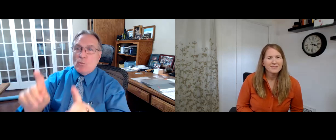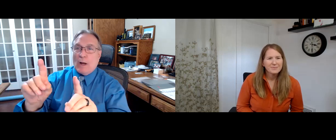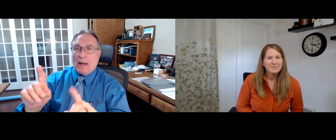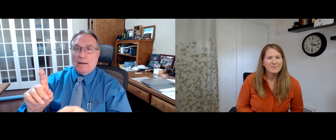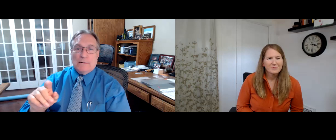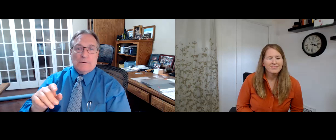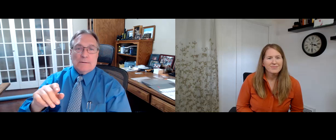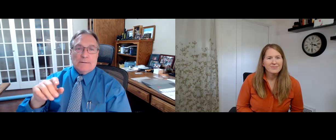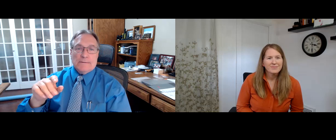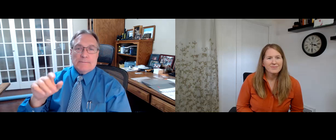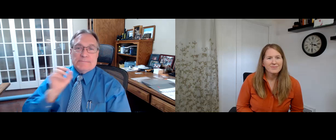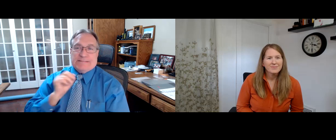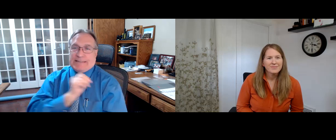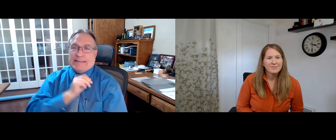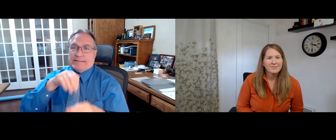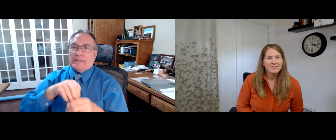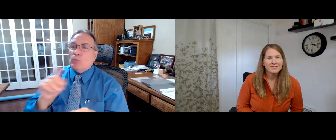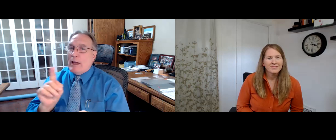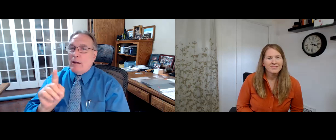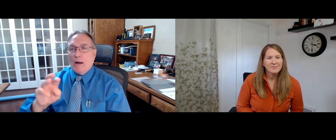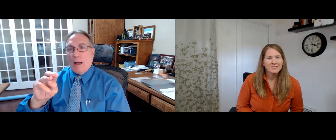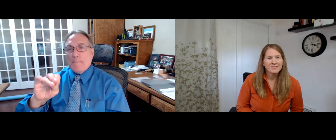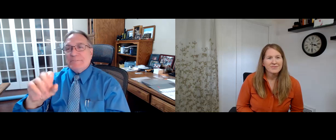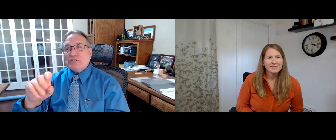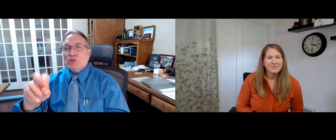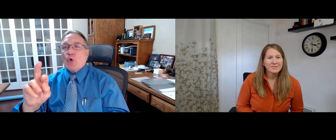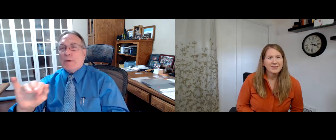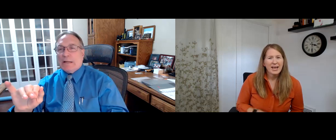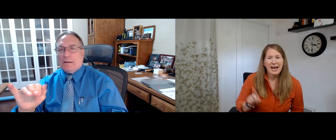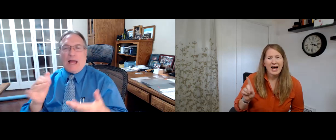Meanwhile, saints in where? Missouri,